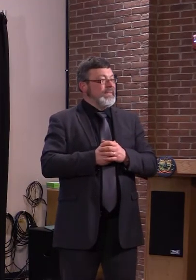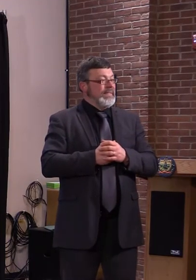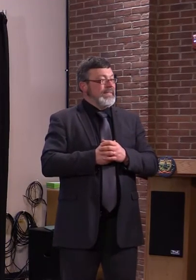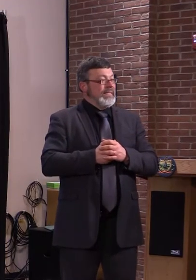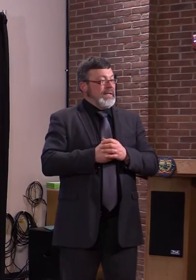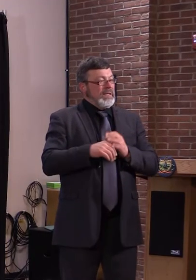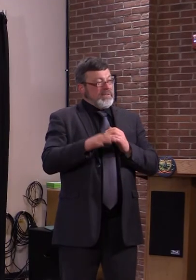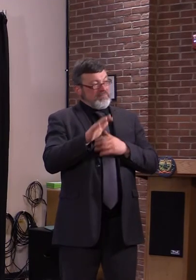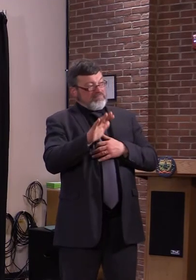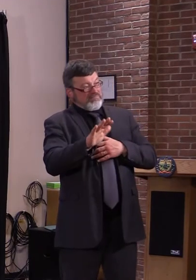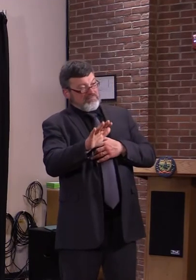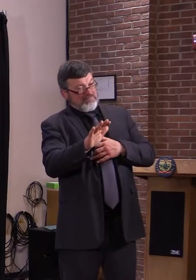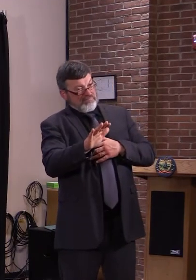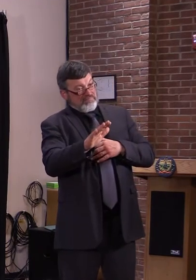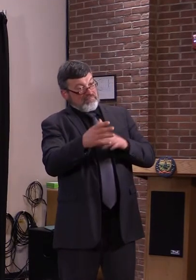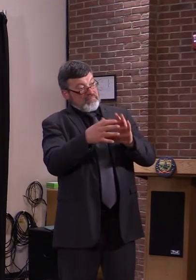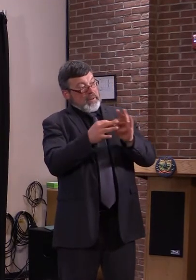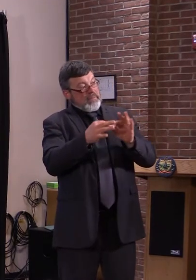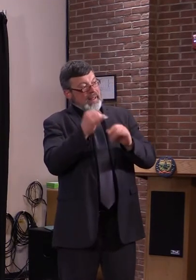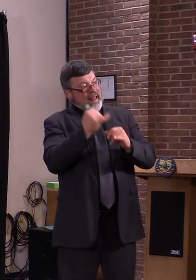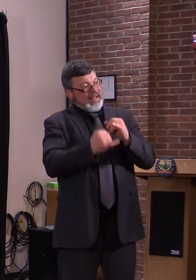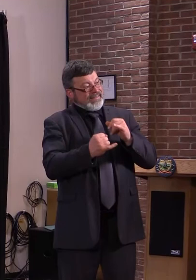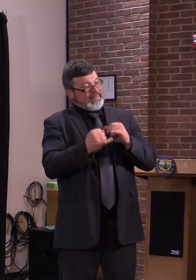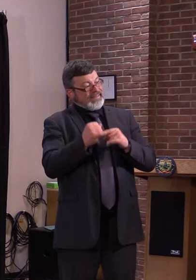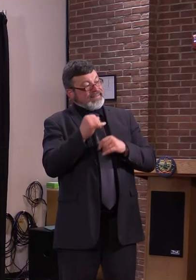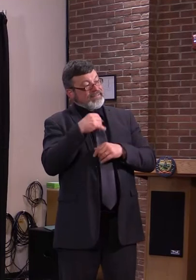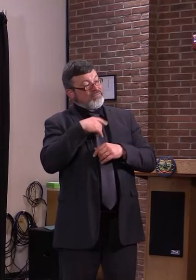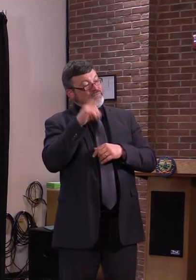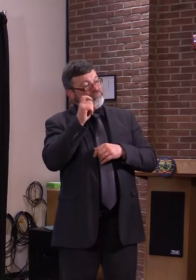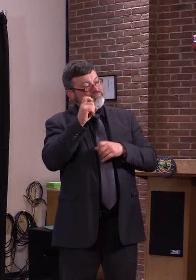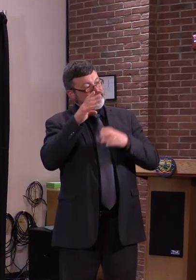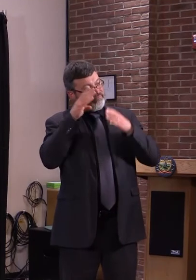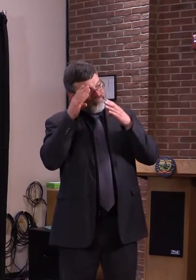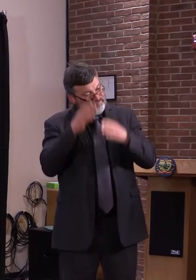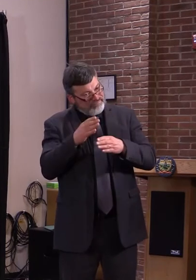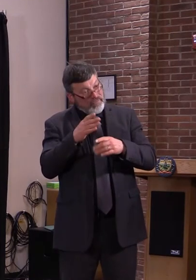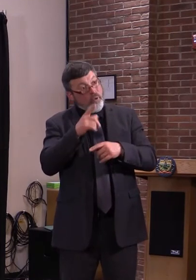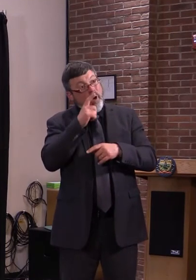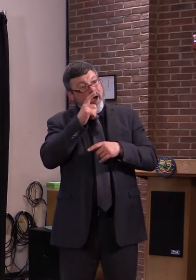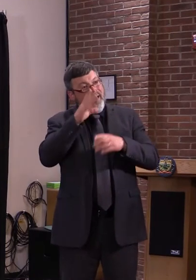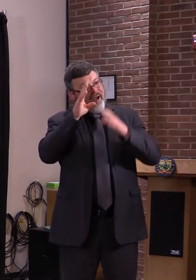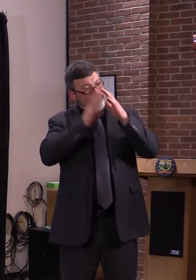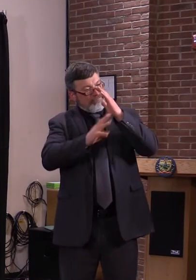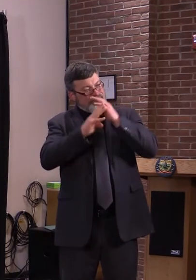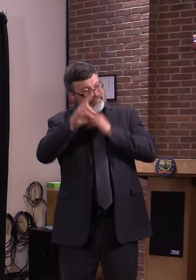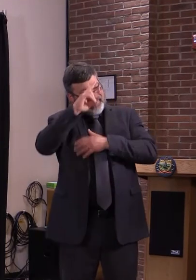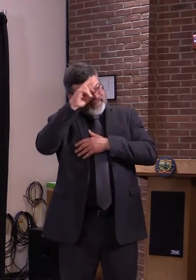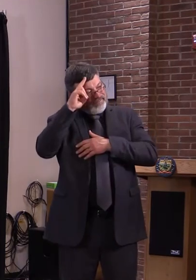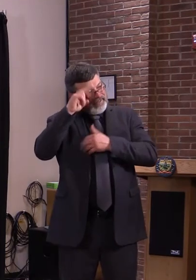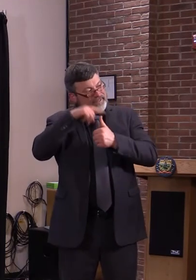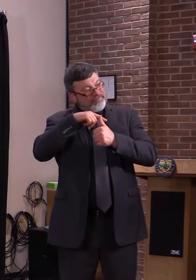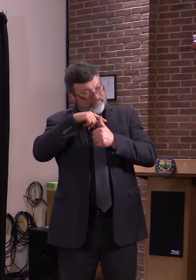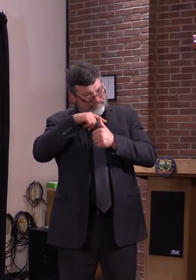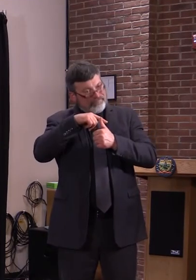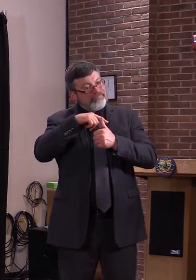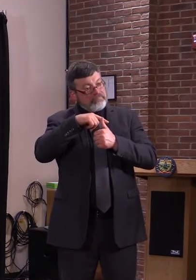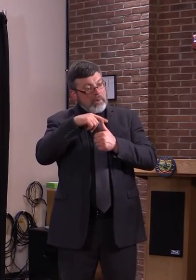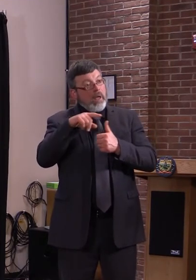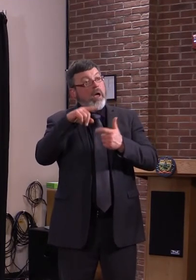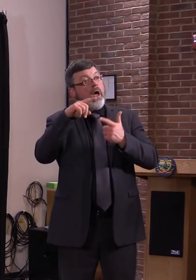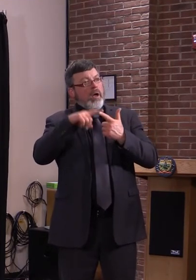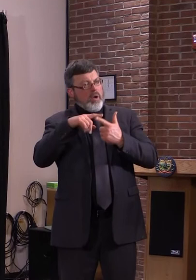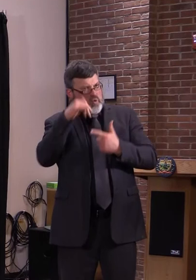at other indicators to really know how much of an impact this virus is having on our population at